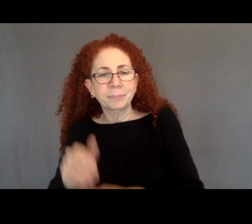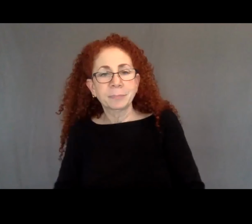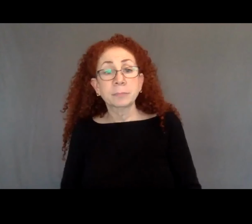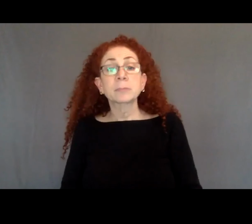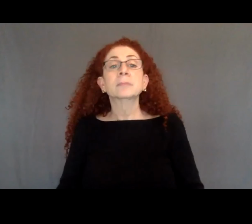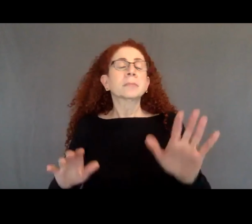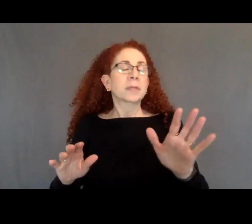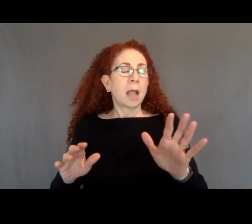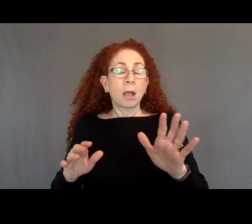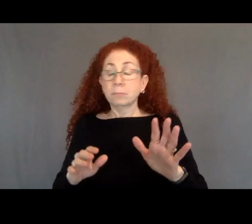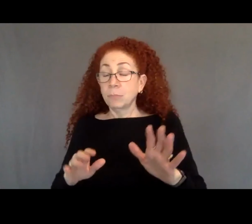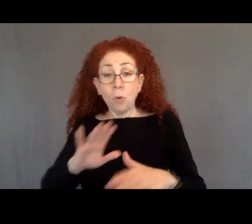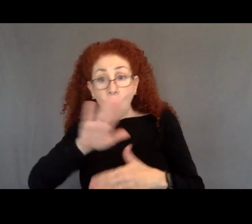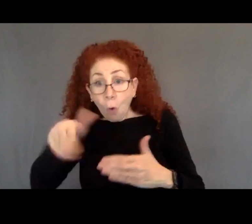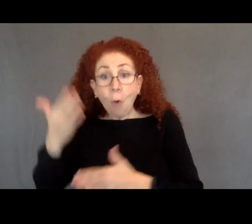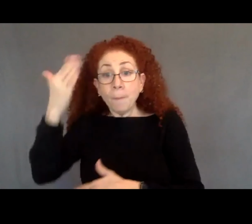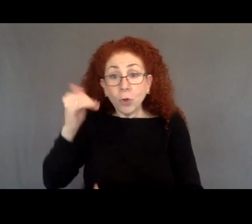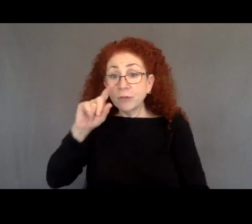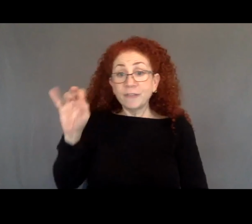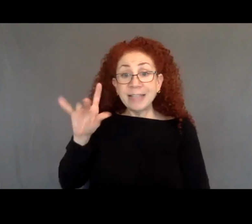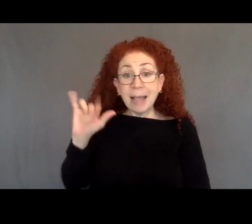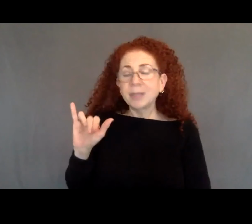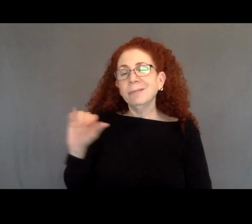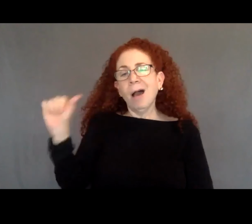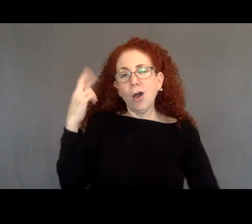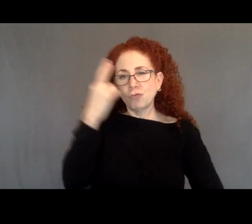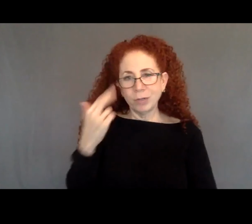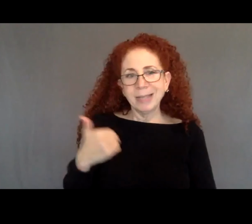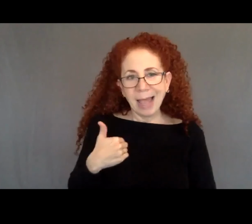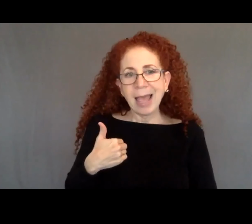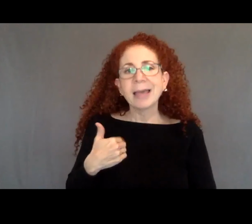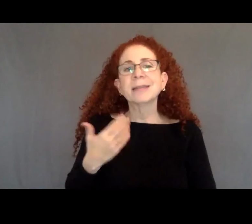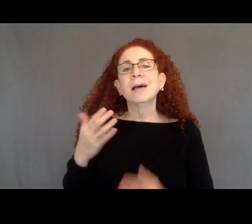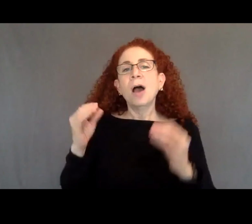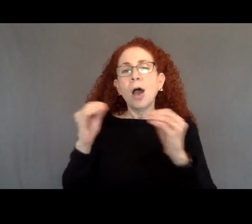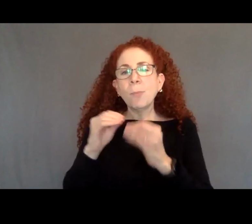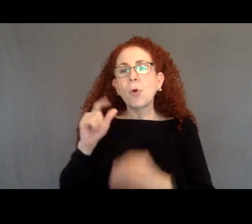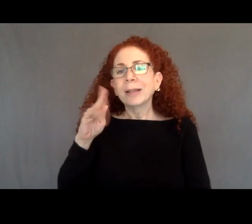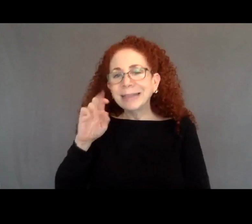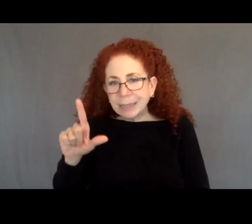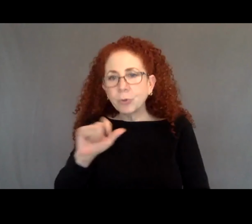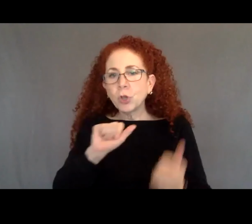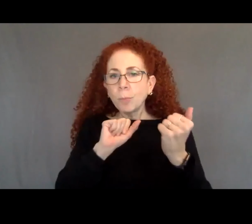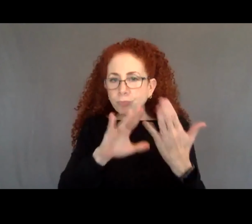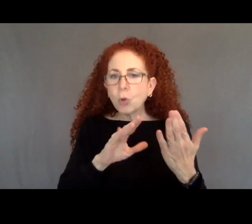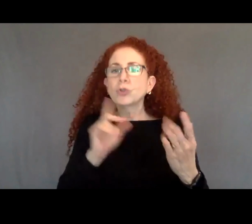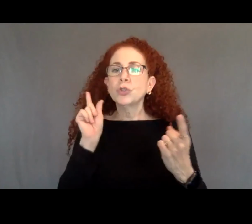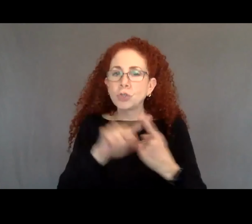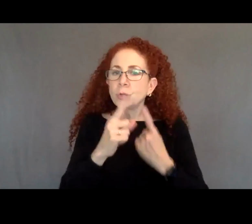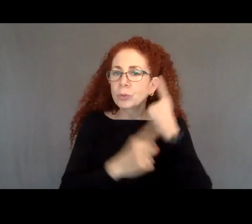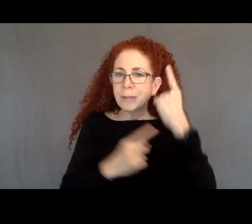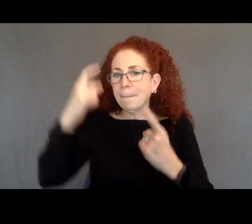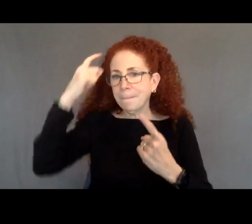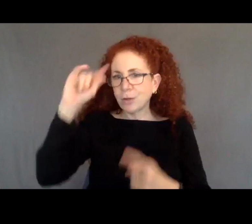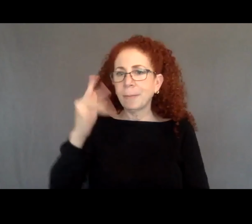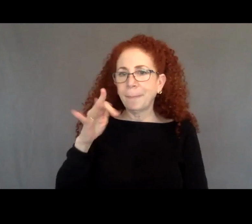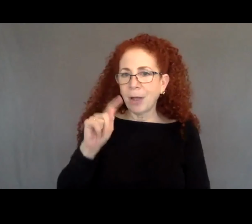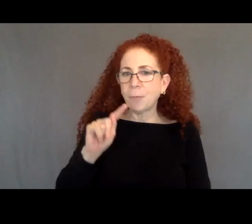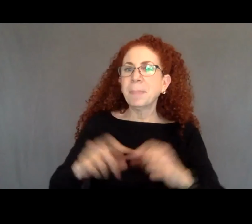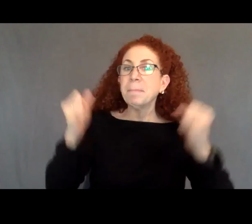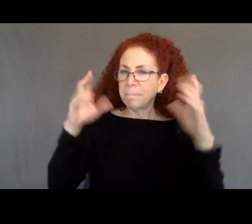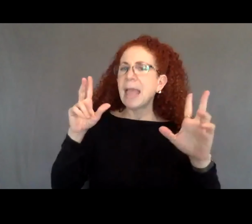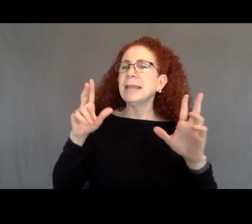this growth was due to Zebley. Some of it derived from a liberalized approach to mental impairments, but experts agree that Zebley was a big